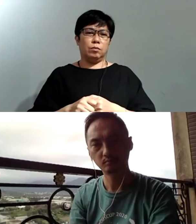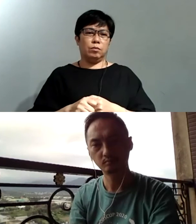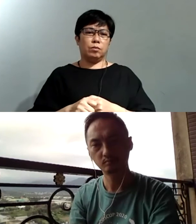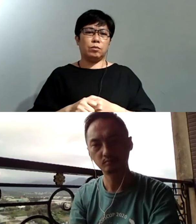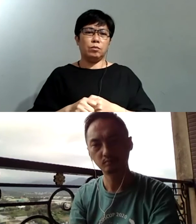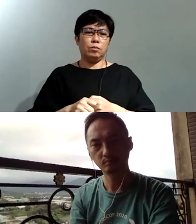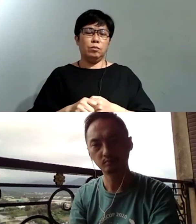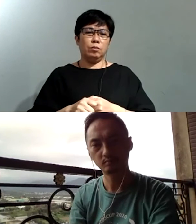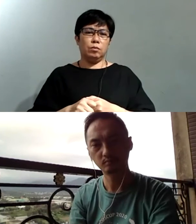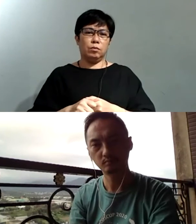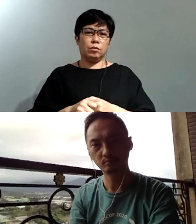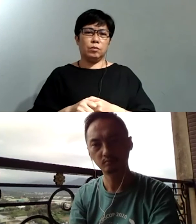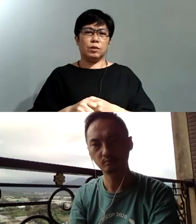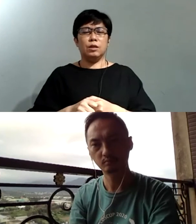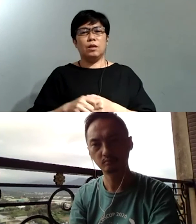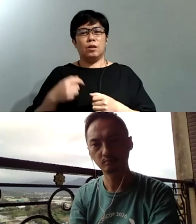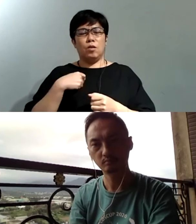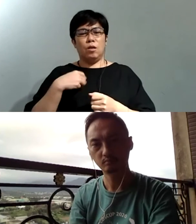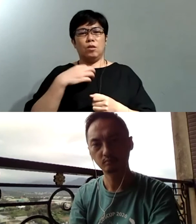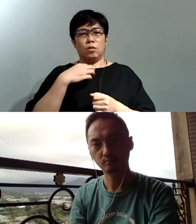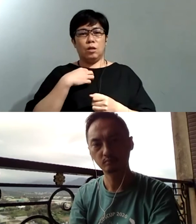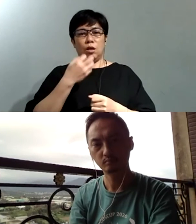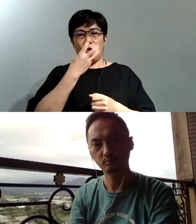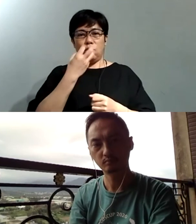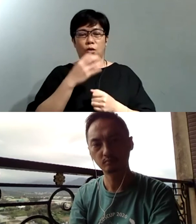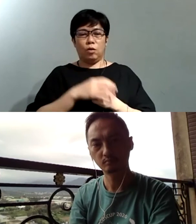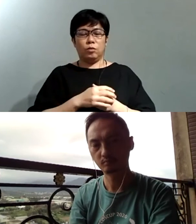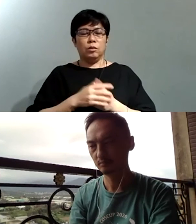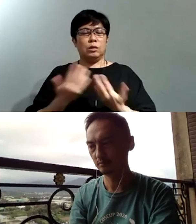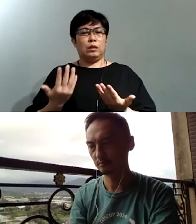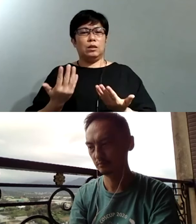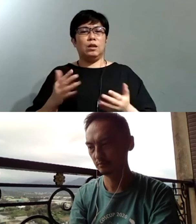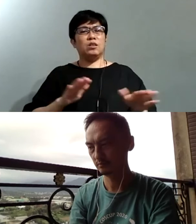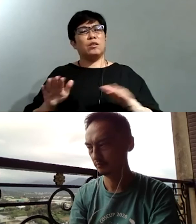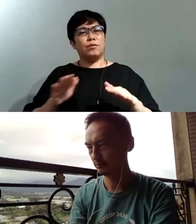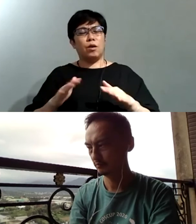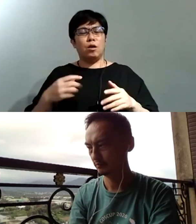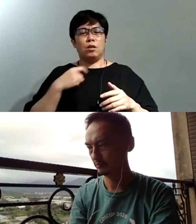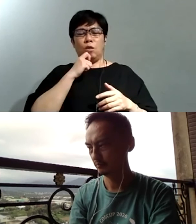this stage of Hong Kong, I'm really quite worried because I